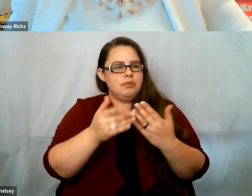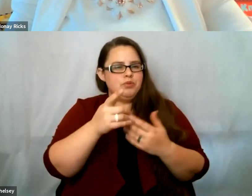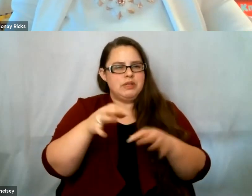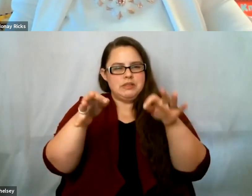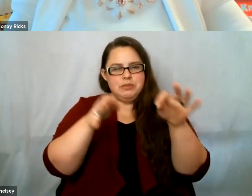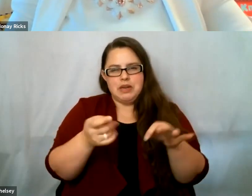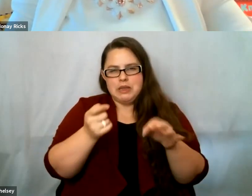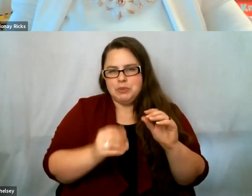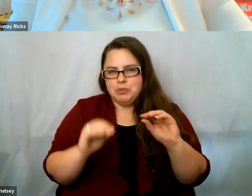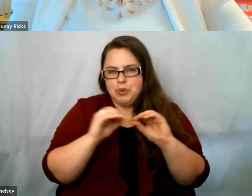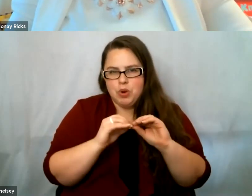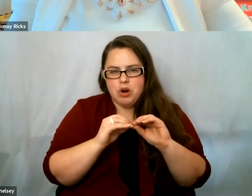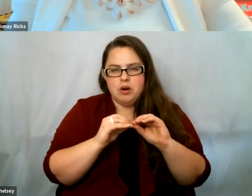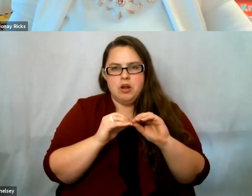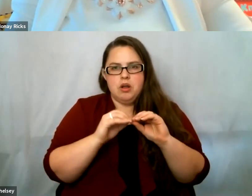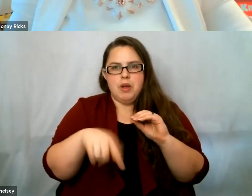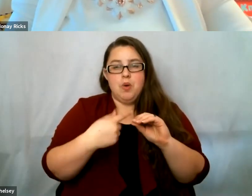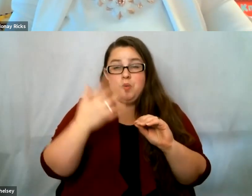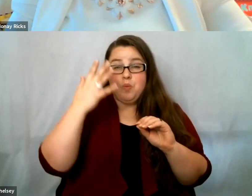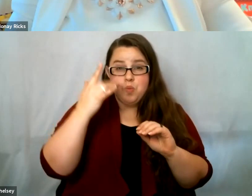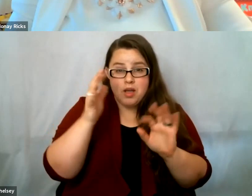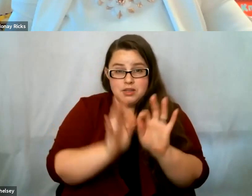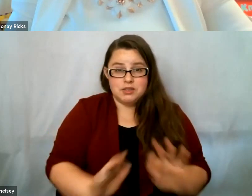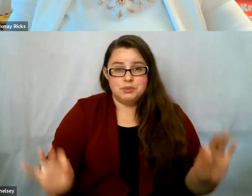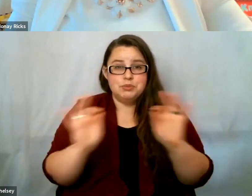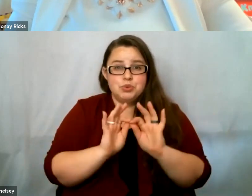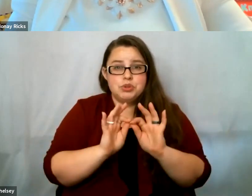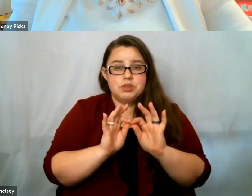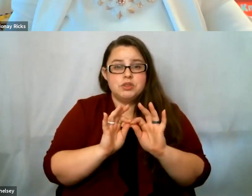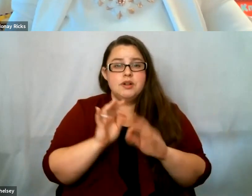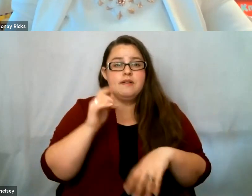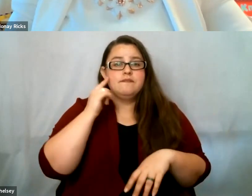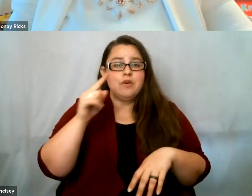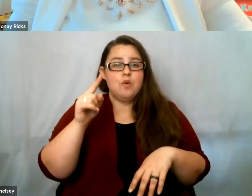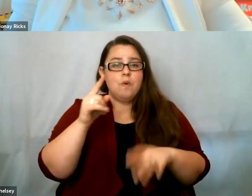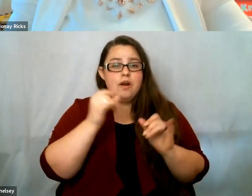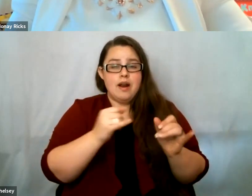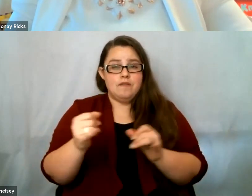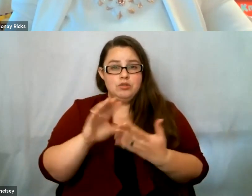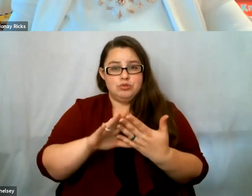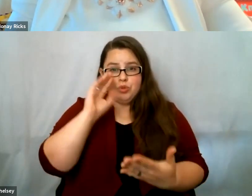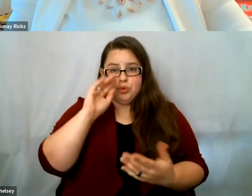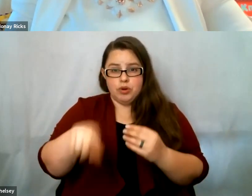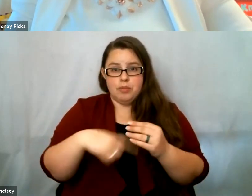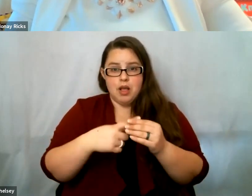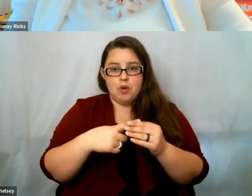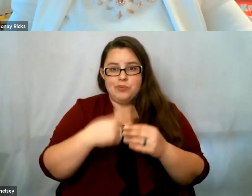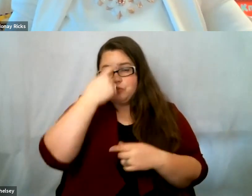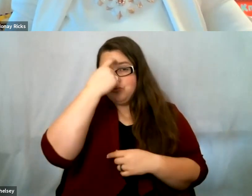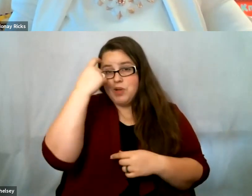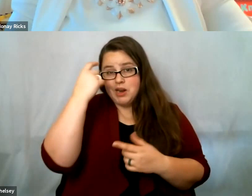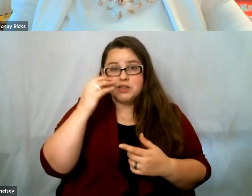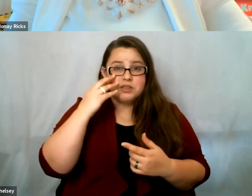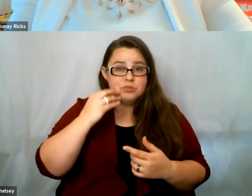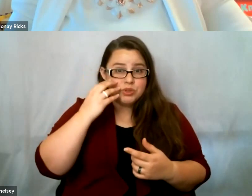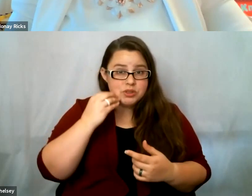more about why it's important for individuals to learn about the traumatic experience